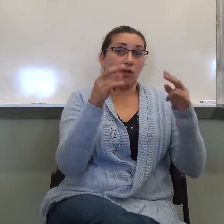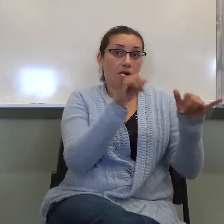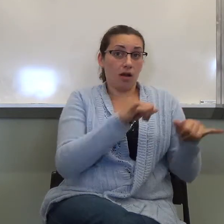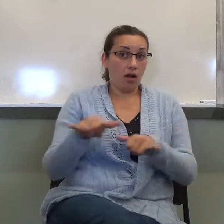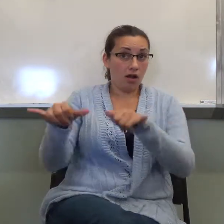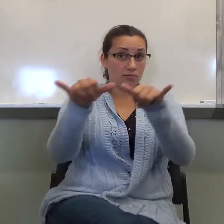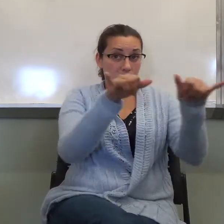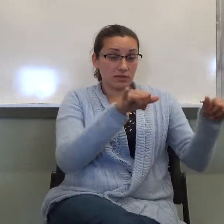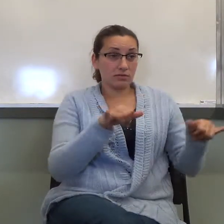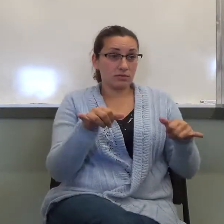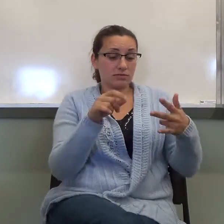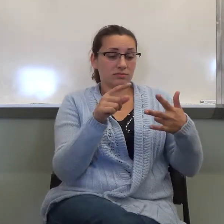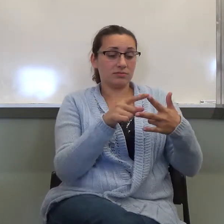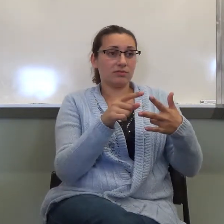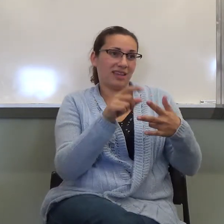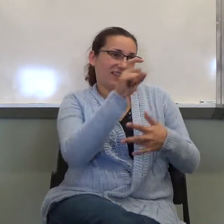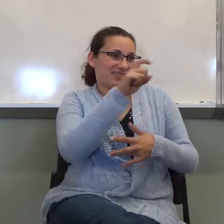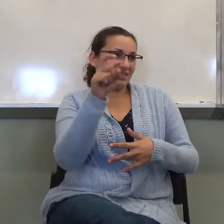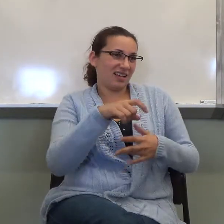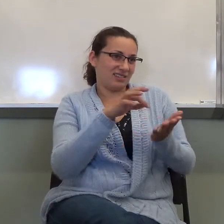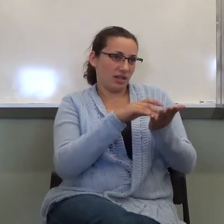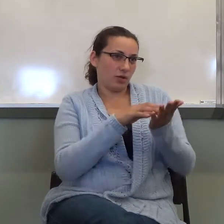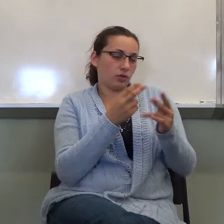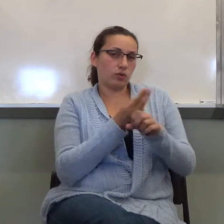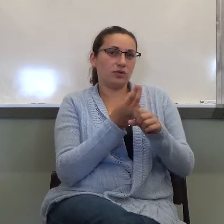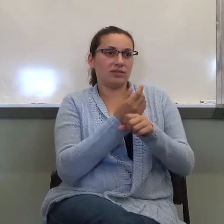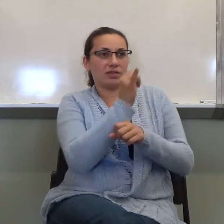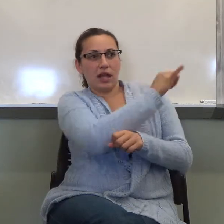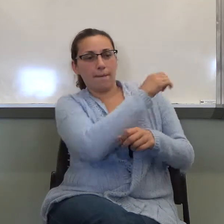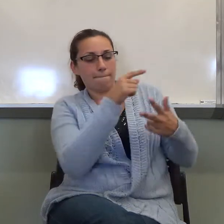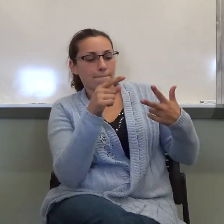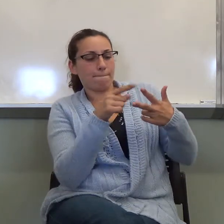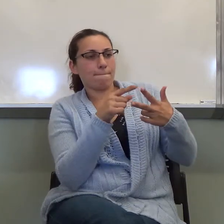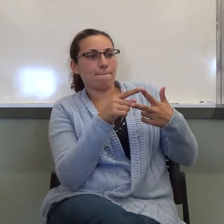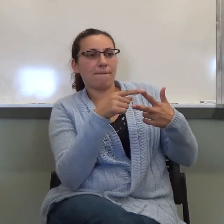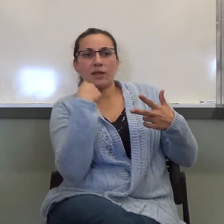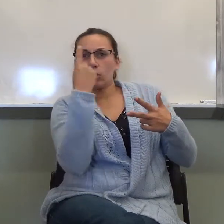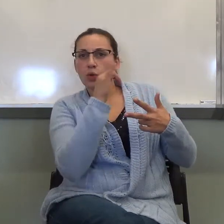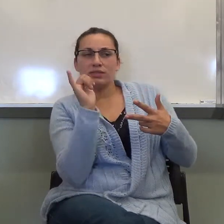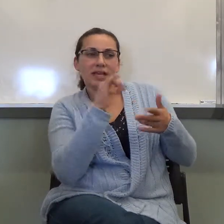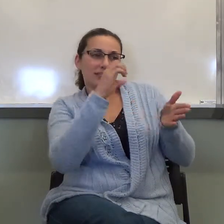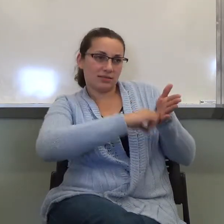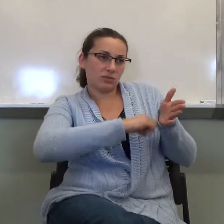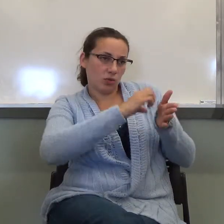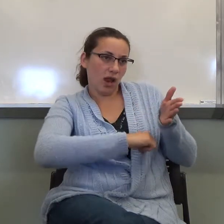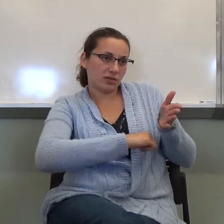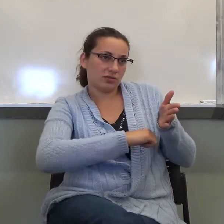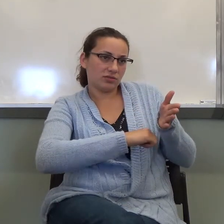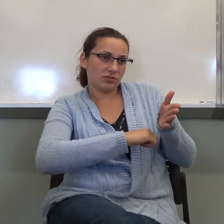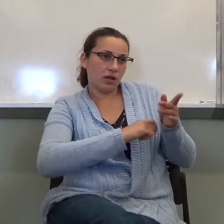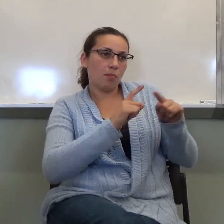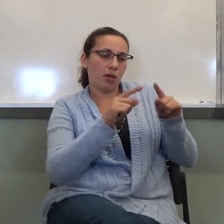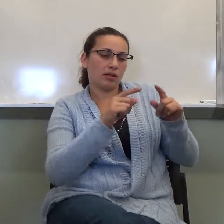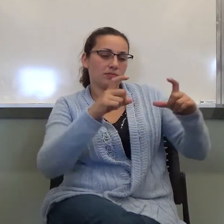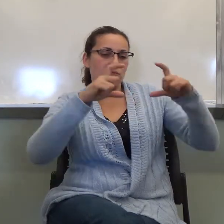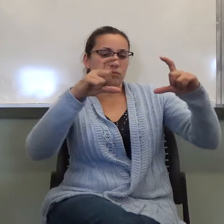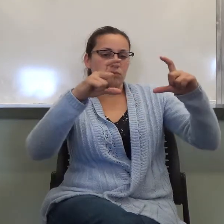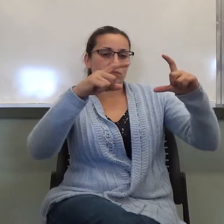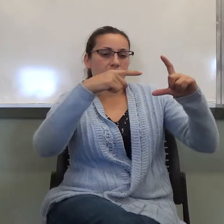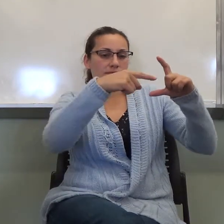unfortunately, Texas Instrument, is that, which looks exactly like subtraction, but it's got parentheses around it. But it